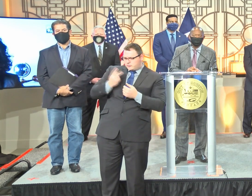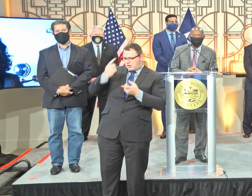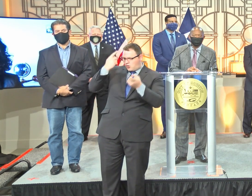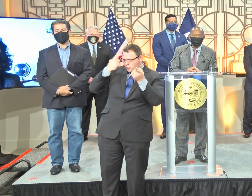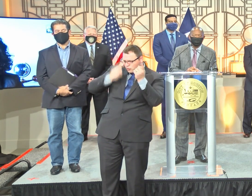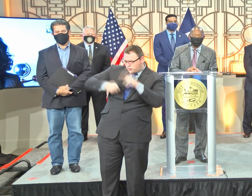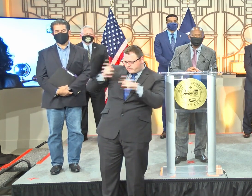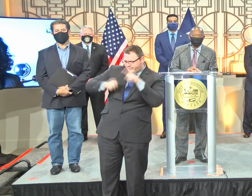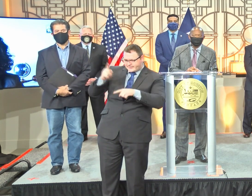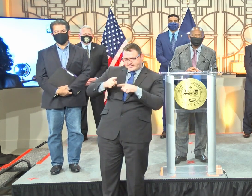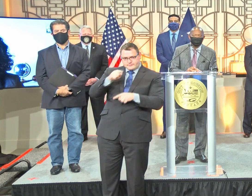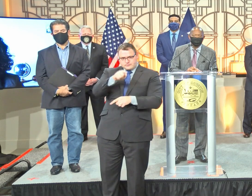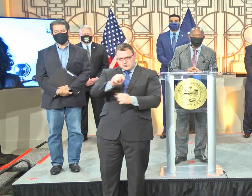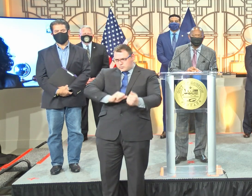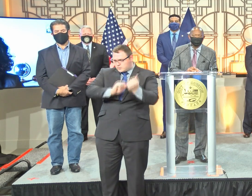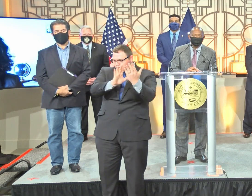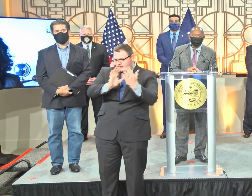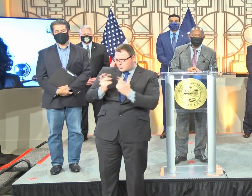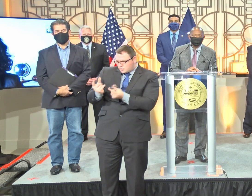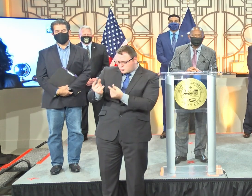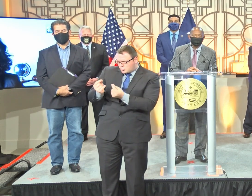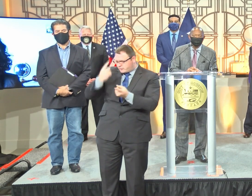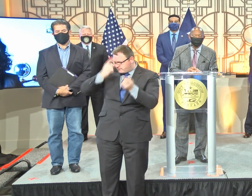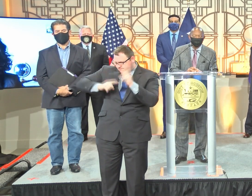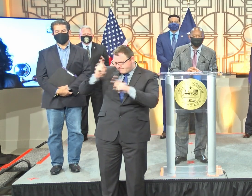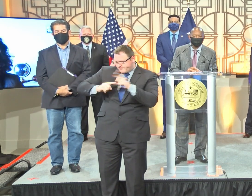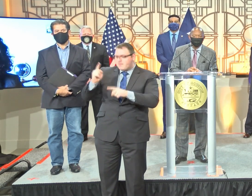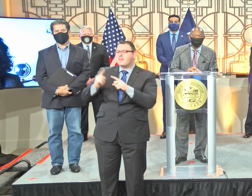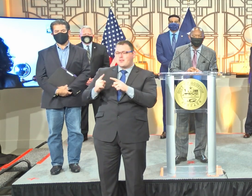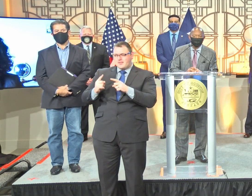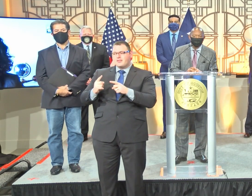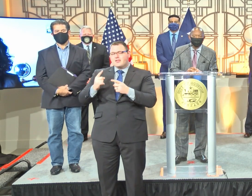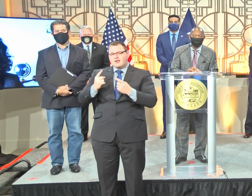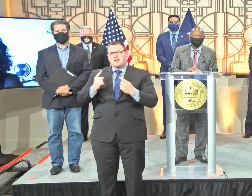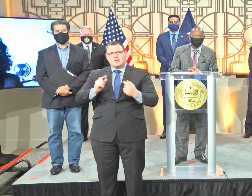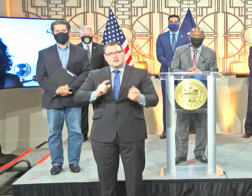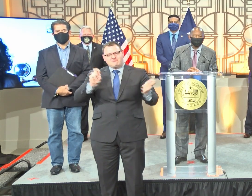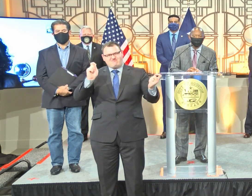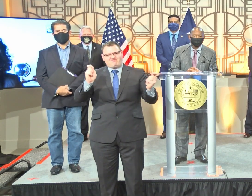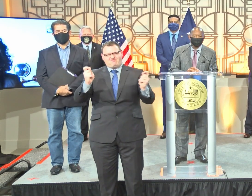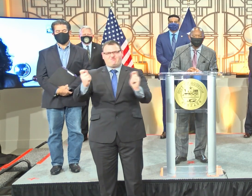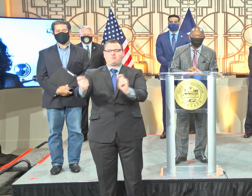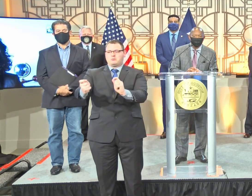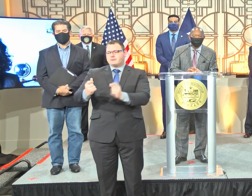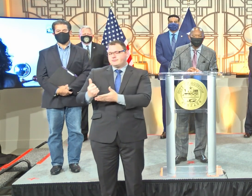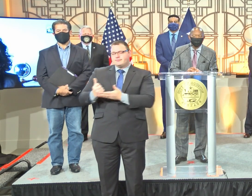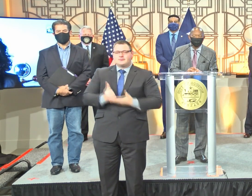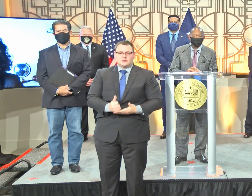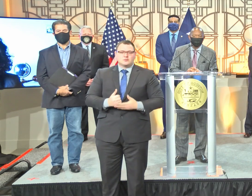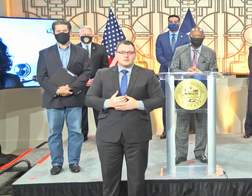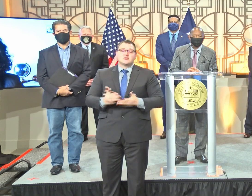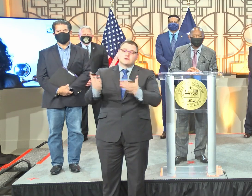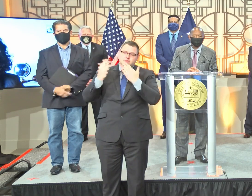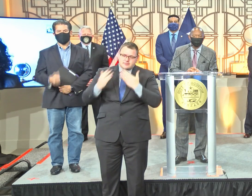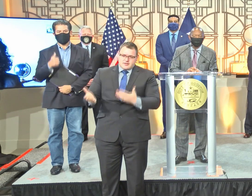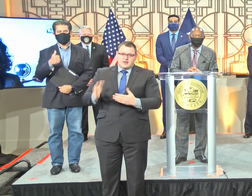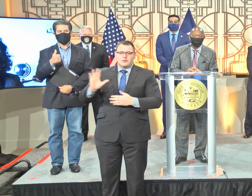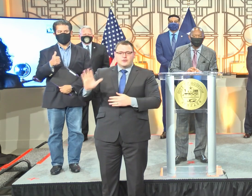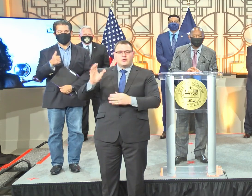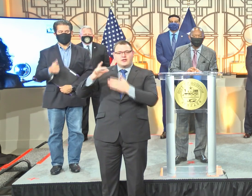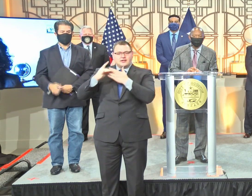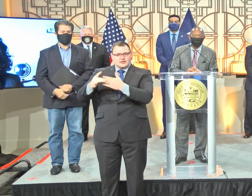impact of what we see coming, and also that it represents a change in the approach in our county and in our city.